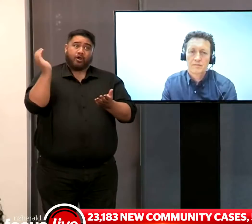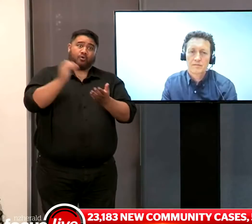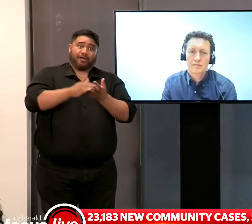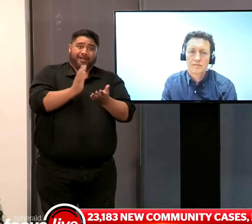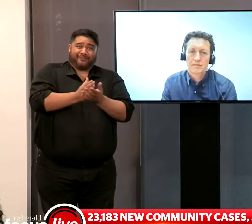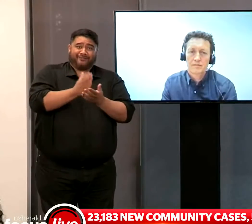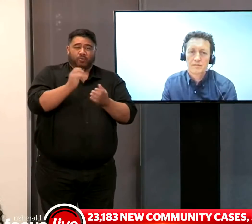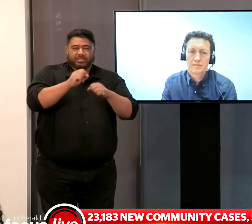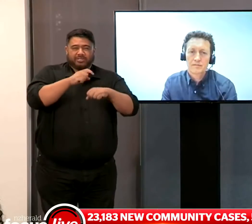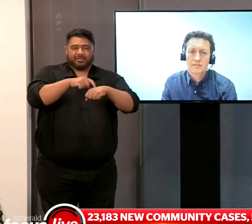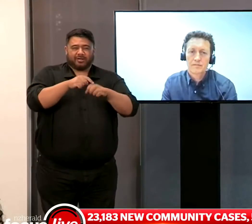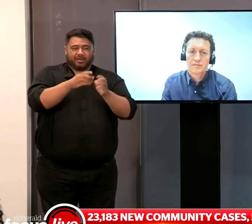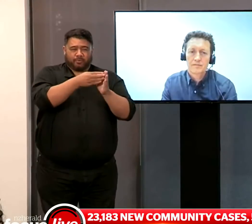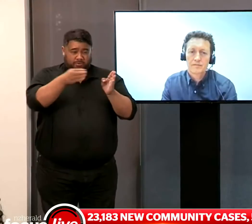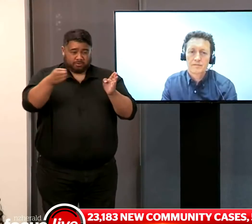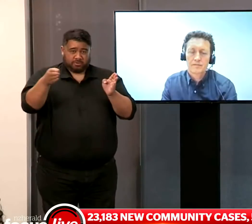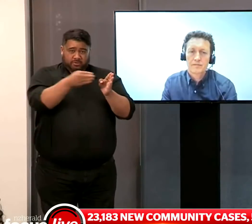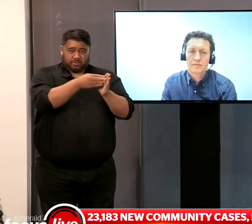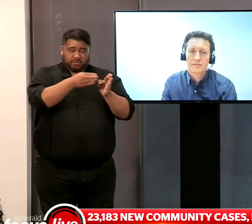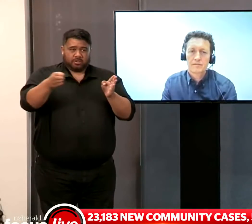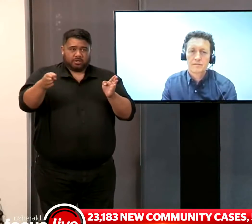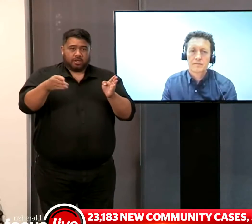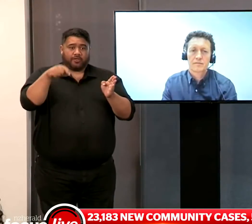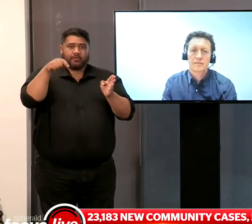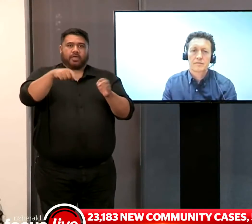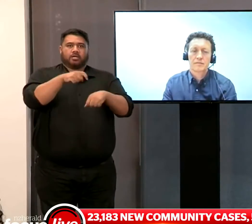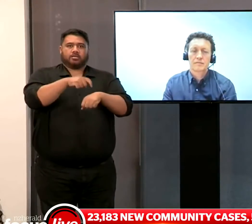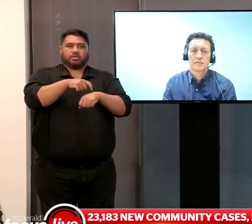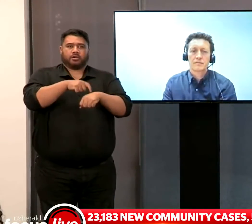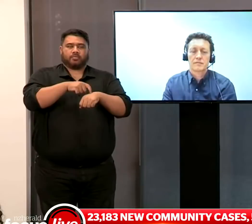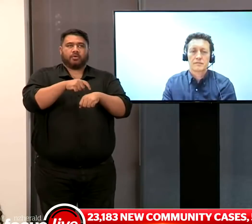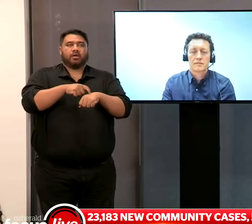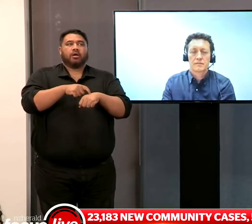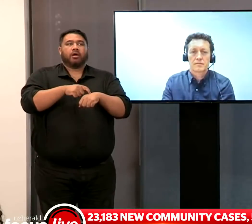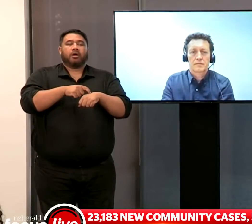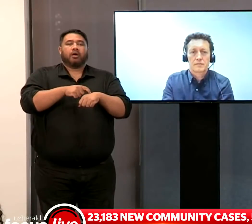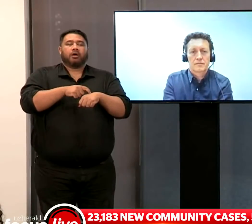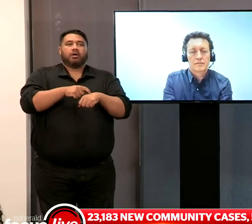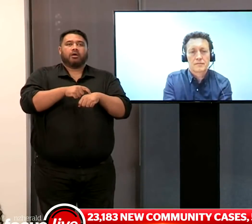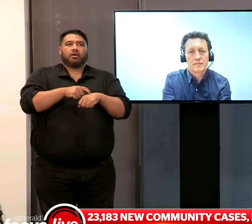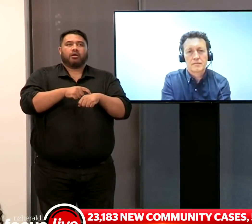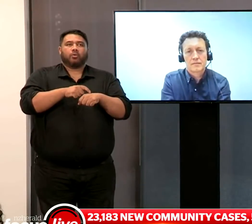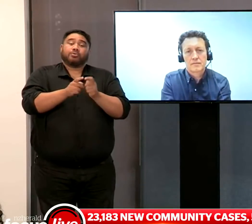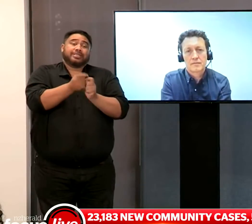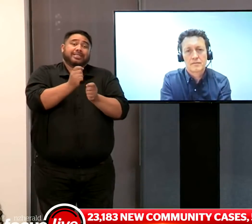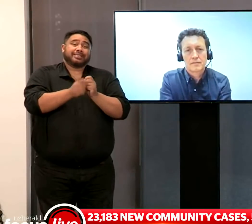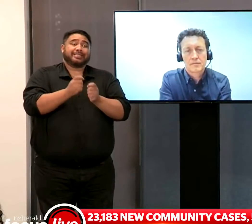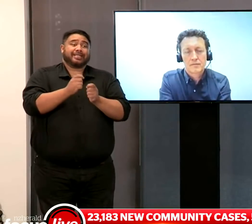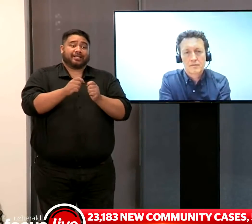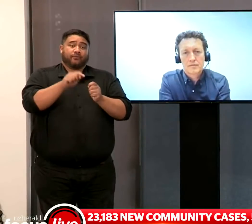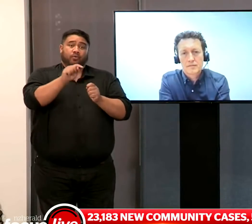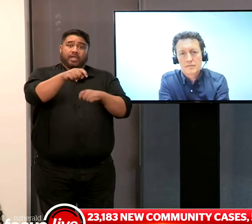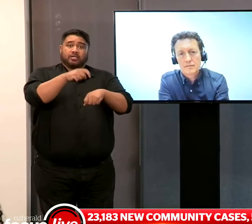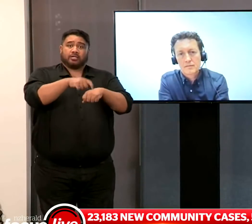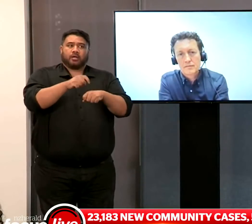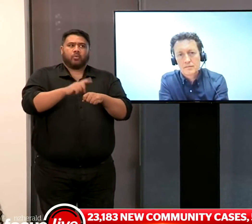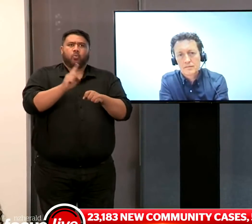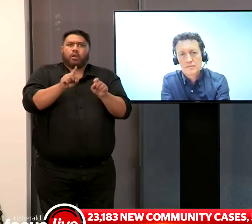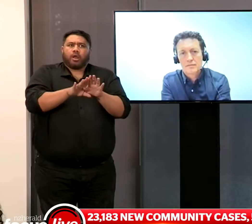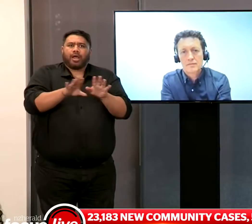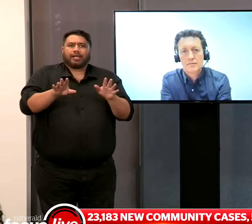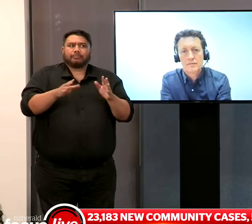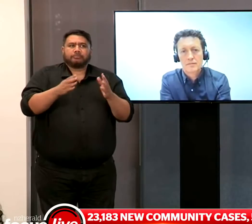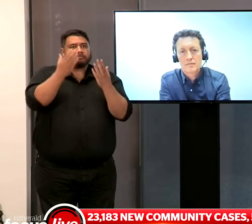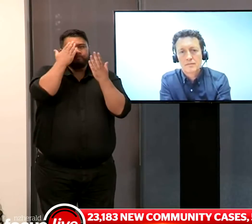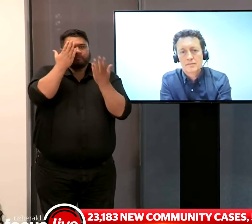in yet another sort of phase of our response to the pandemic. And quite what the role of testing will be in that phase, I think, is